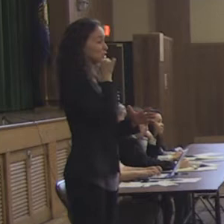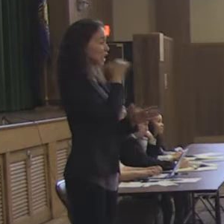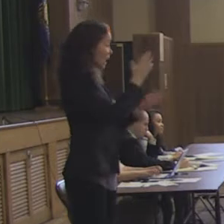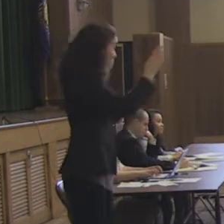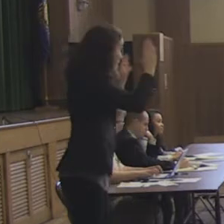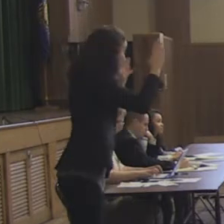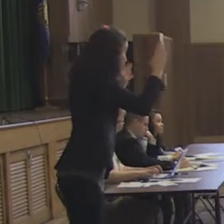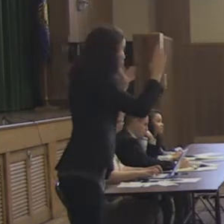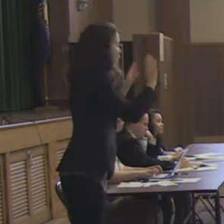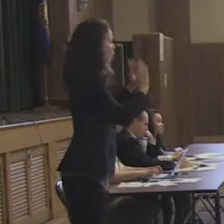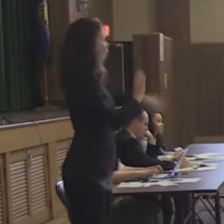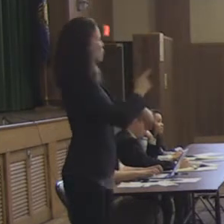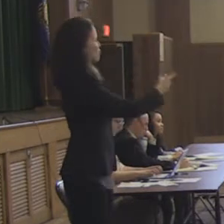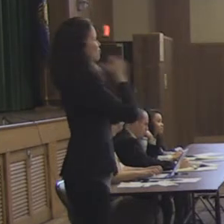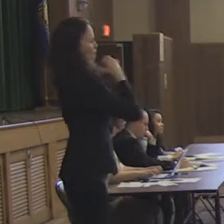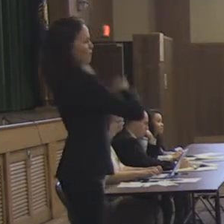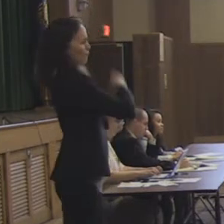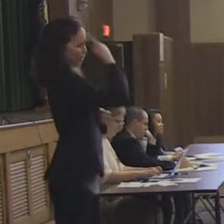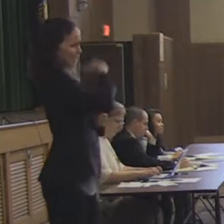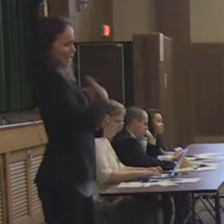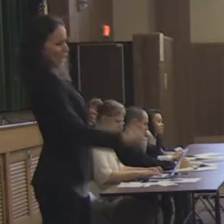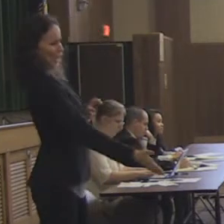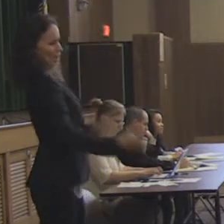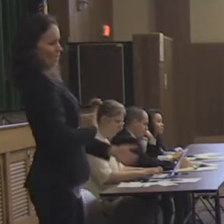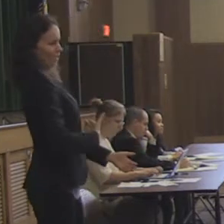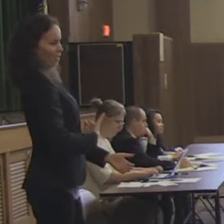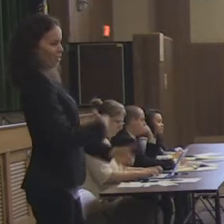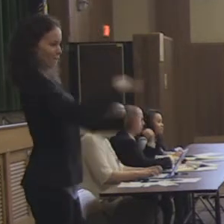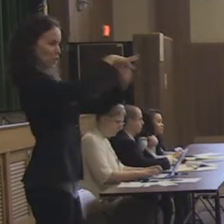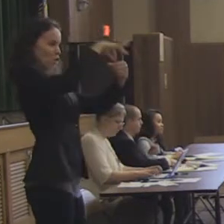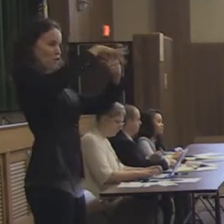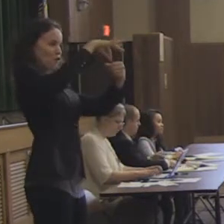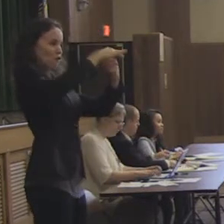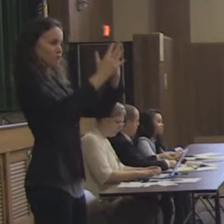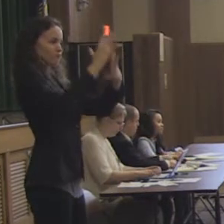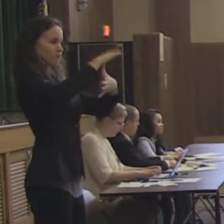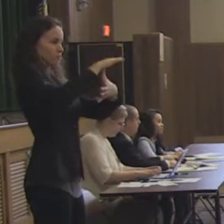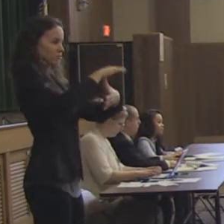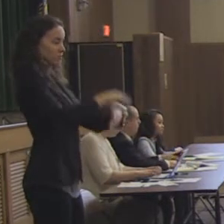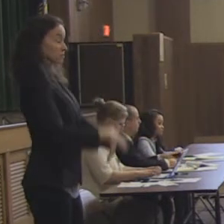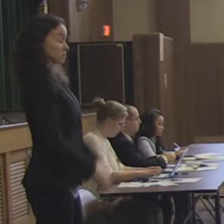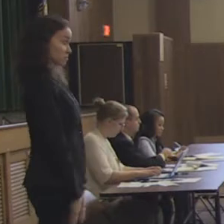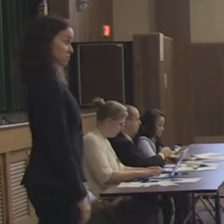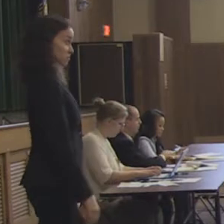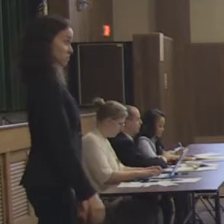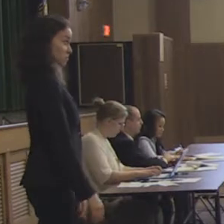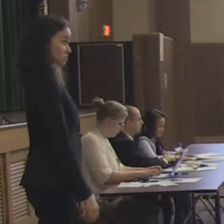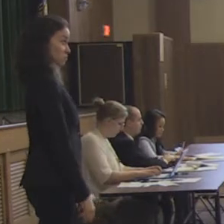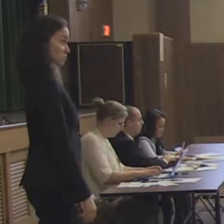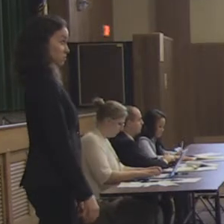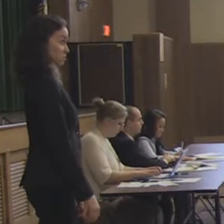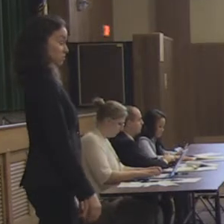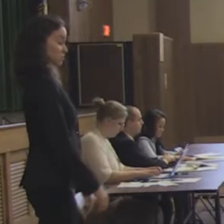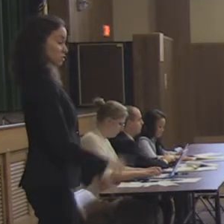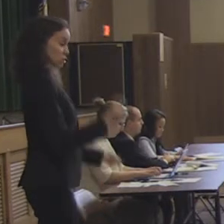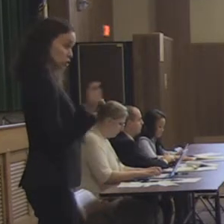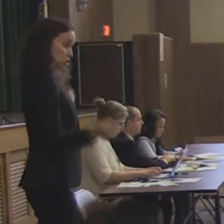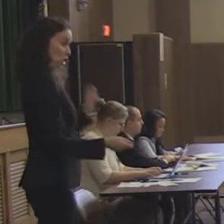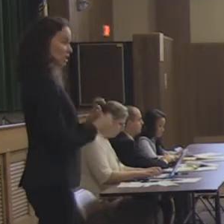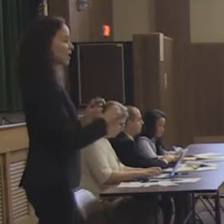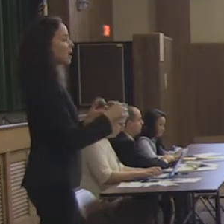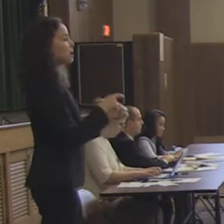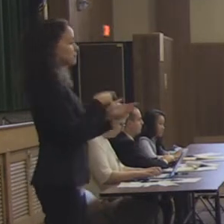not getting the vote. And it's the vote that's most important. We have to solve that problem. These people need to be registered